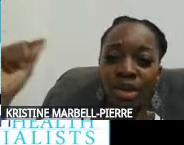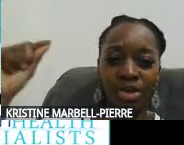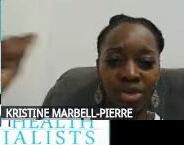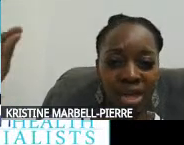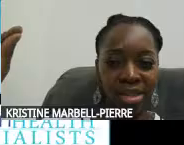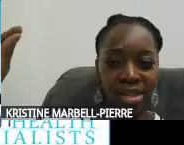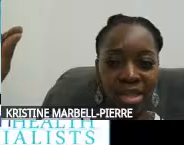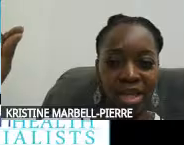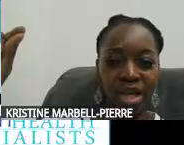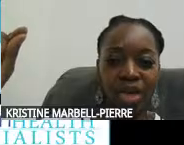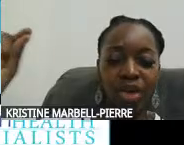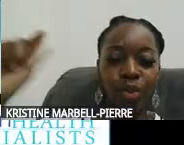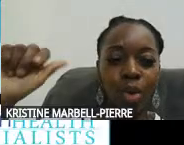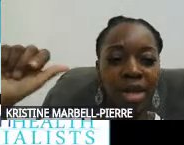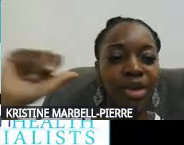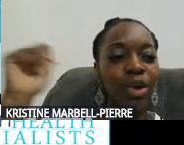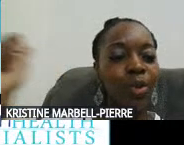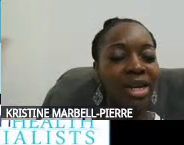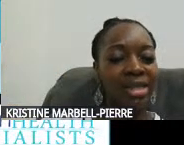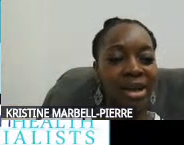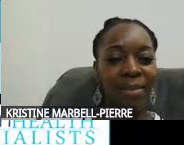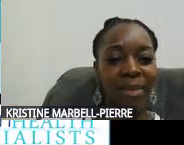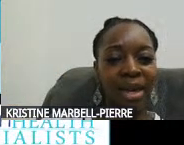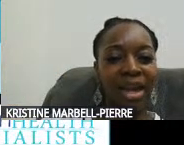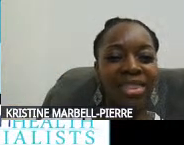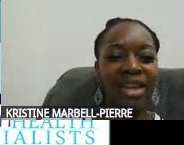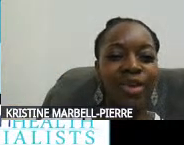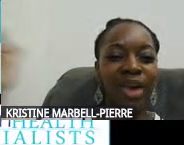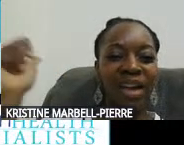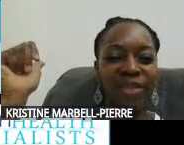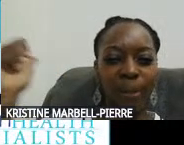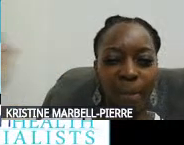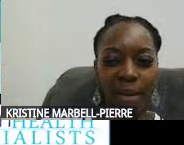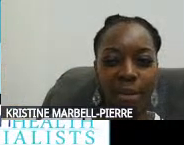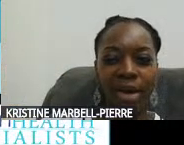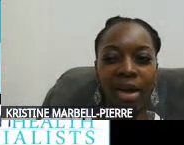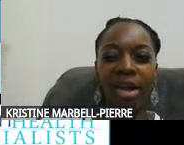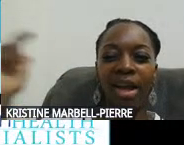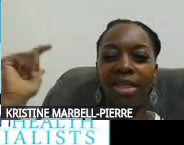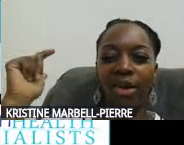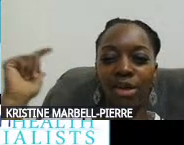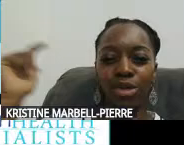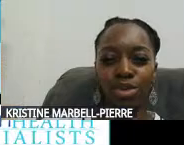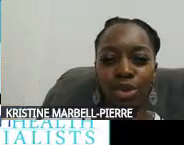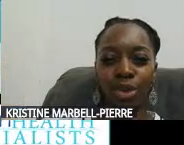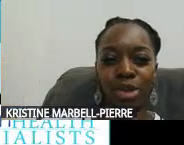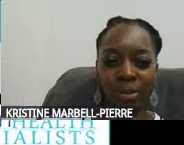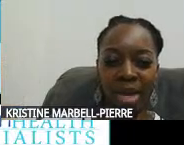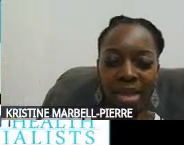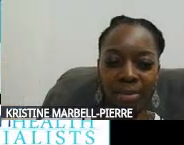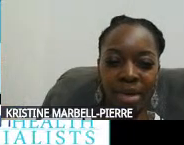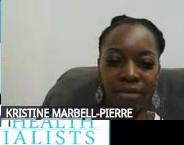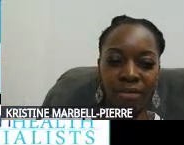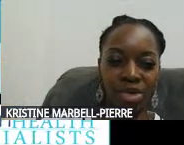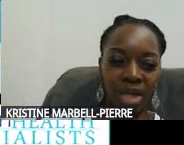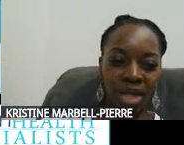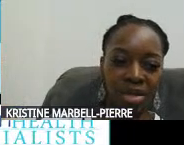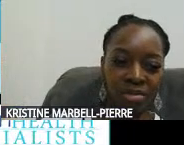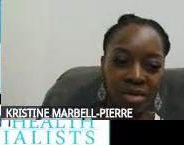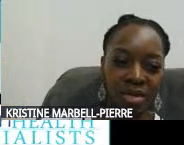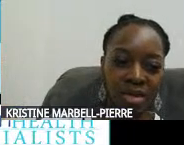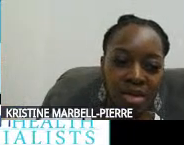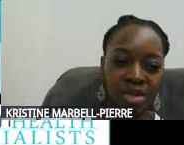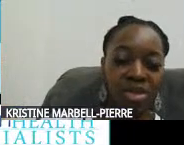your stress, one, you know when it's coming, and then you have the power and the control to make the behavioral